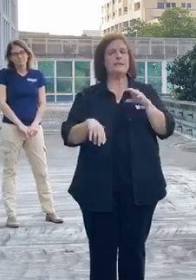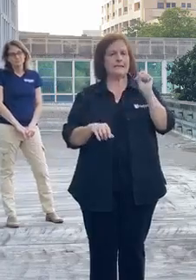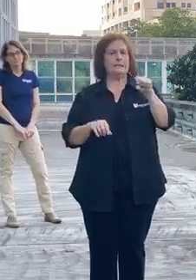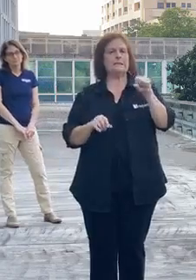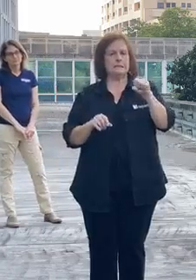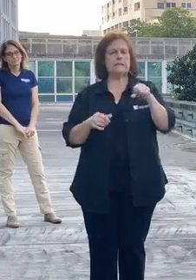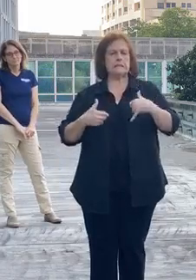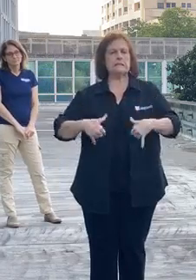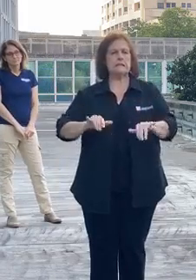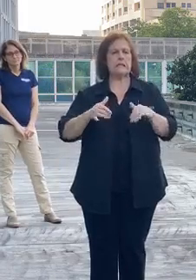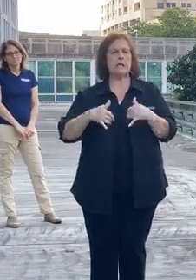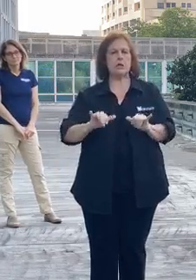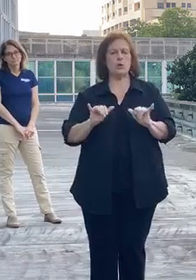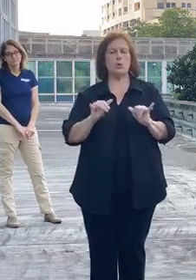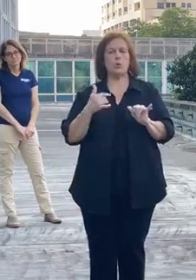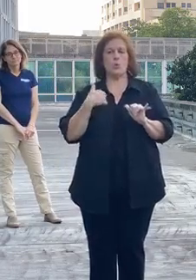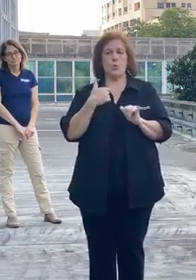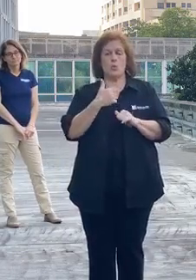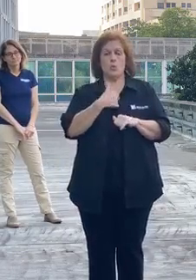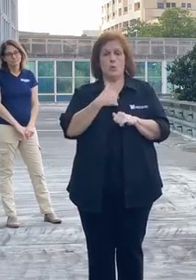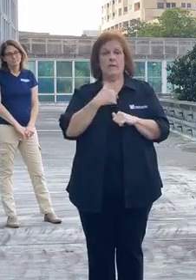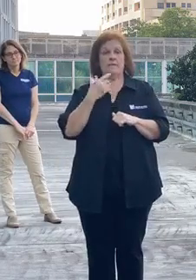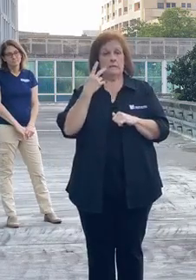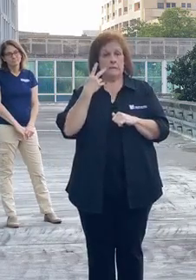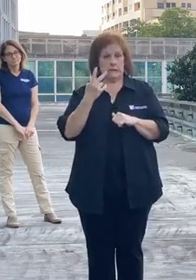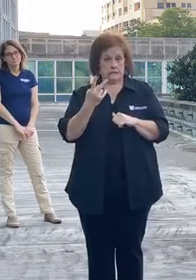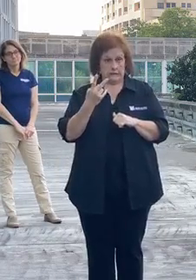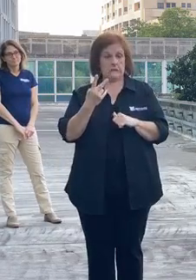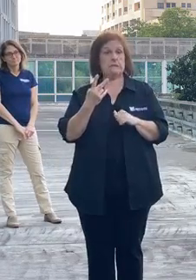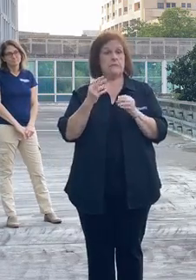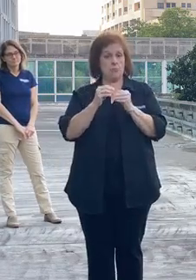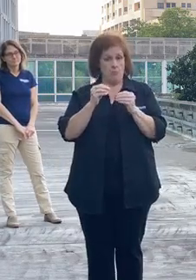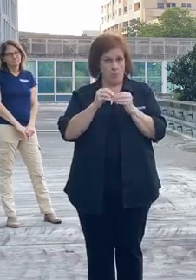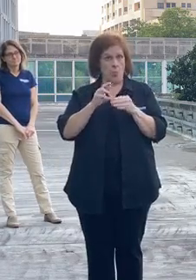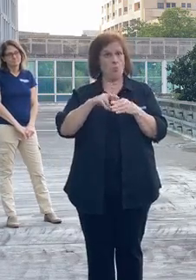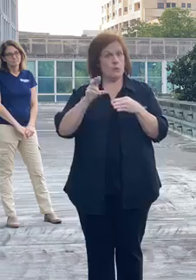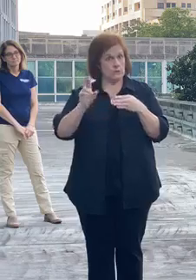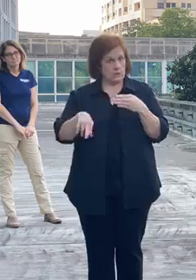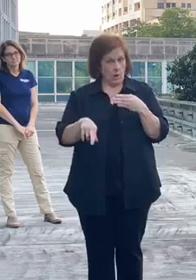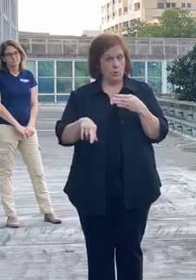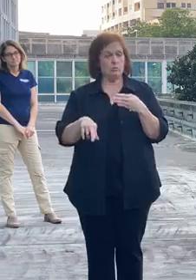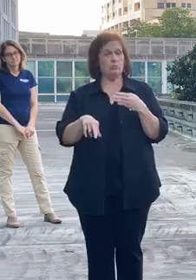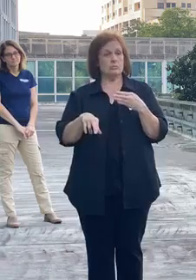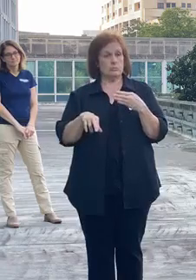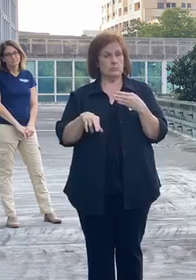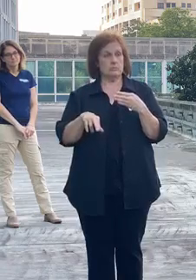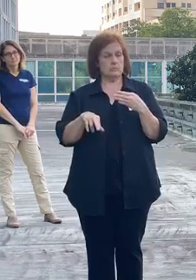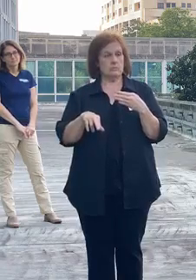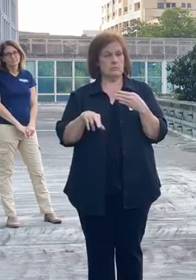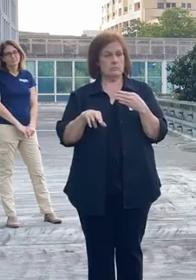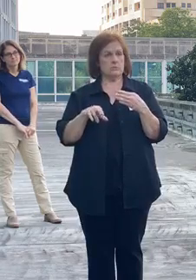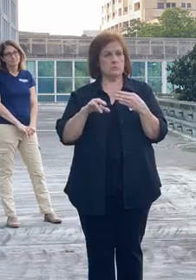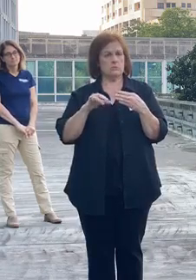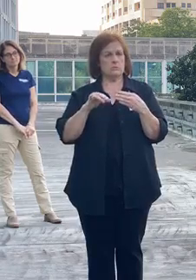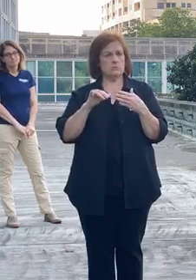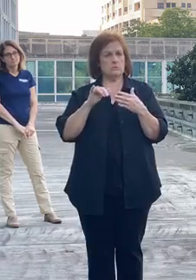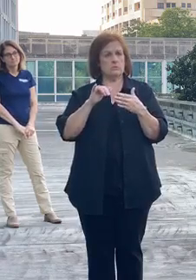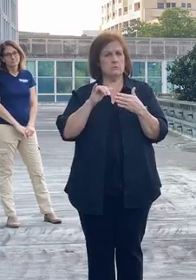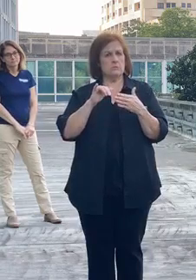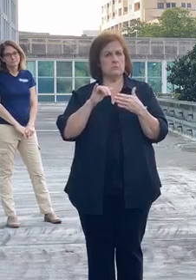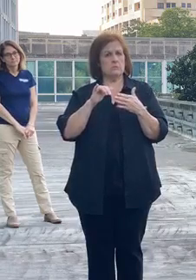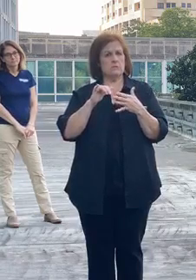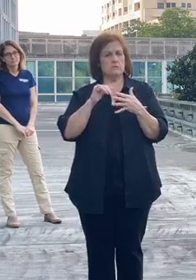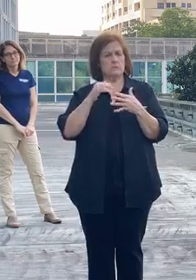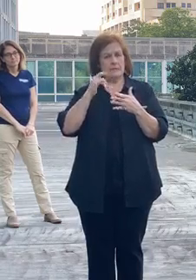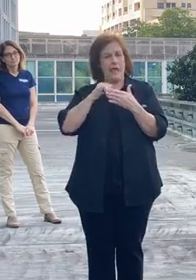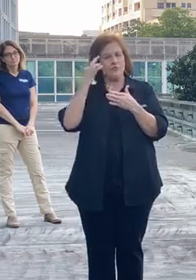We have seen more come in, and that contributes to the number of increase in the